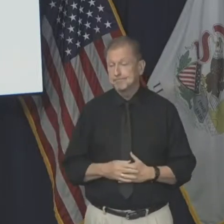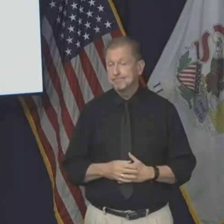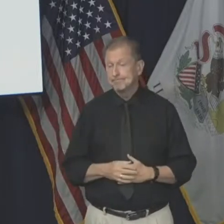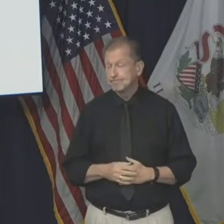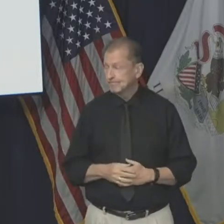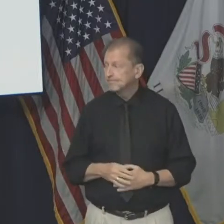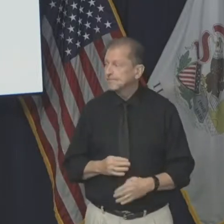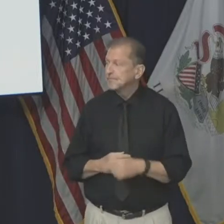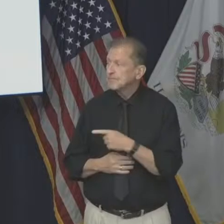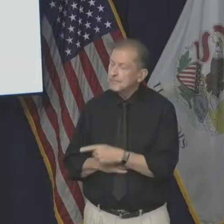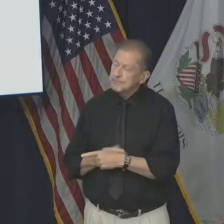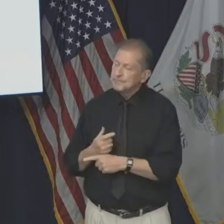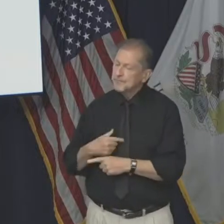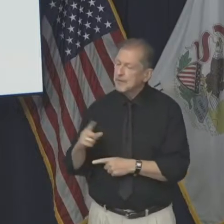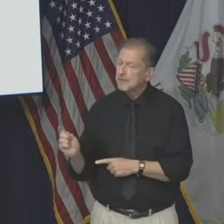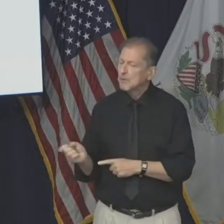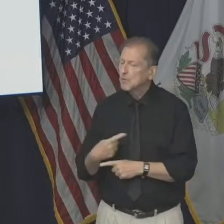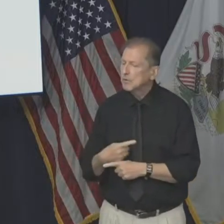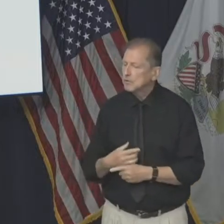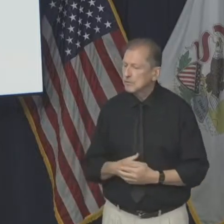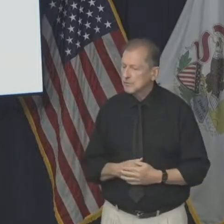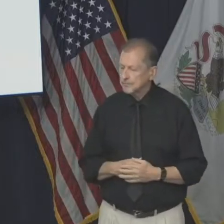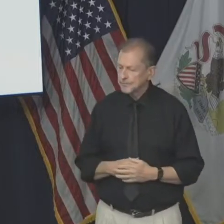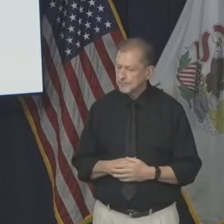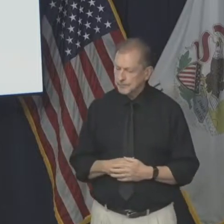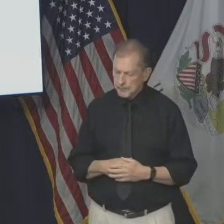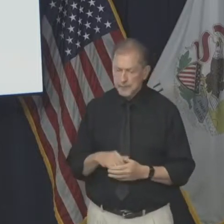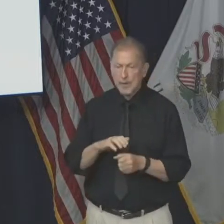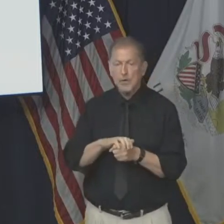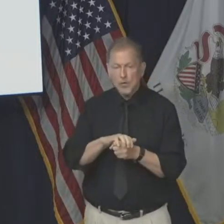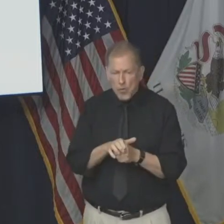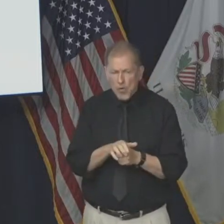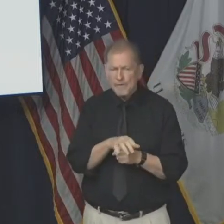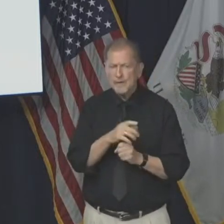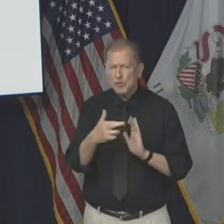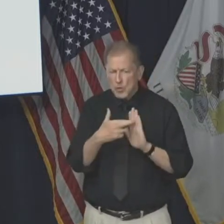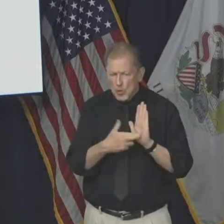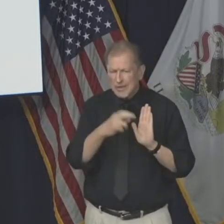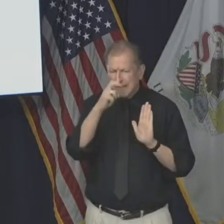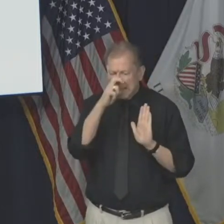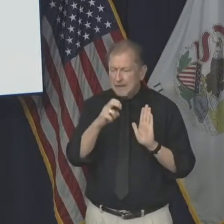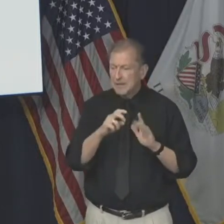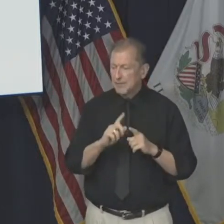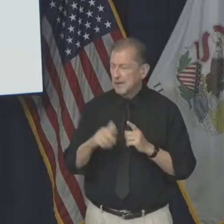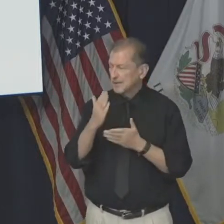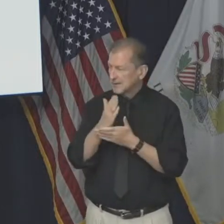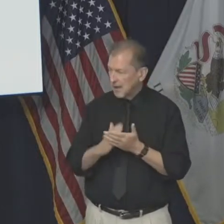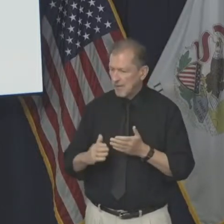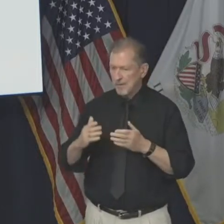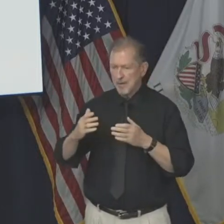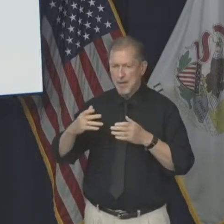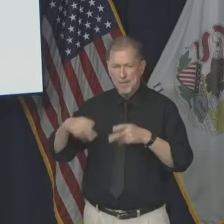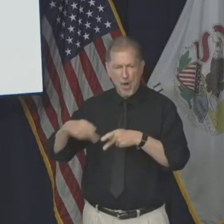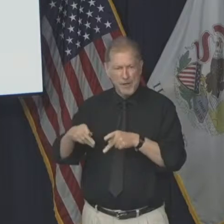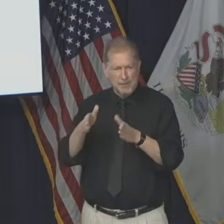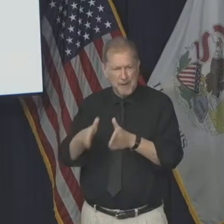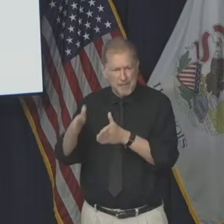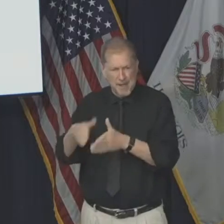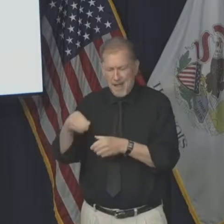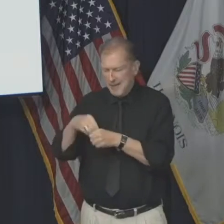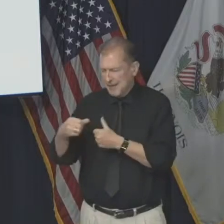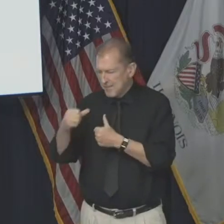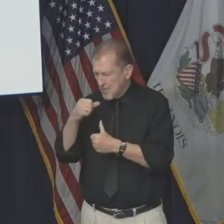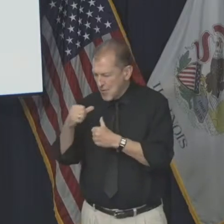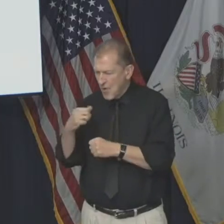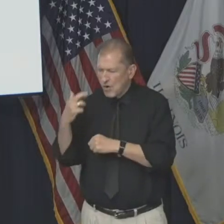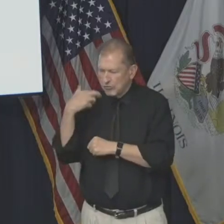All right, Mike Militich is asking, despite COVID-19 mitigation guidelines, several election night watch parties are planned inside bars and restaurants and large